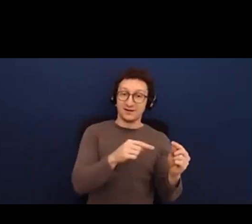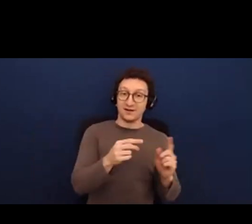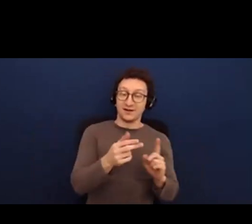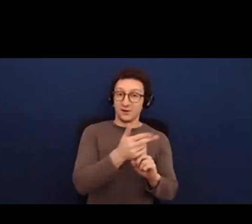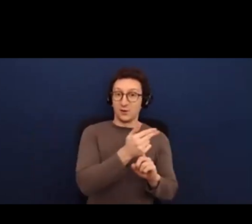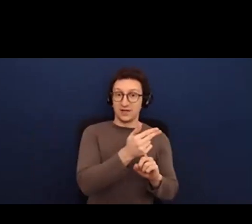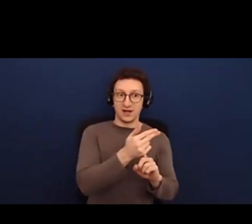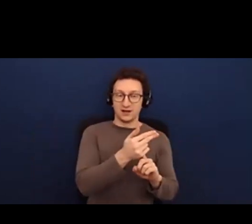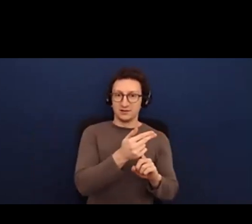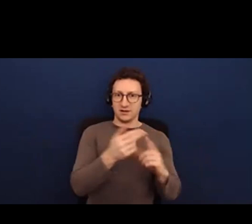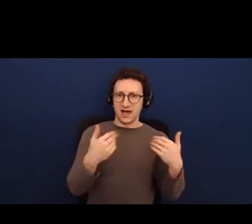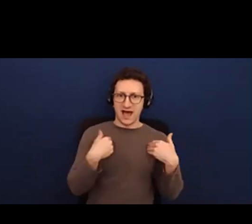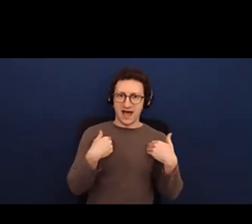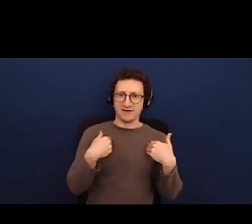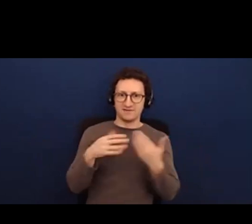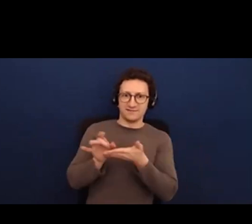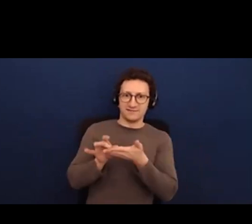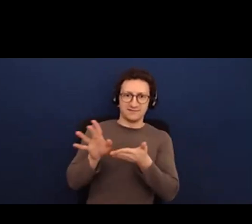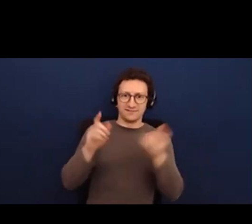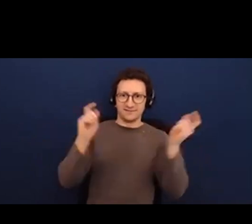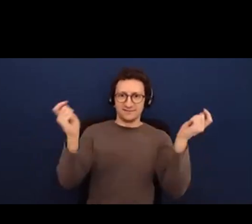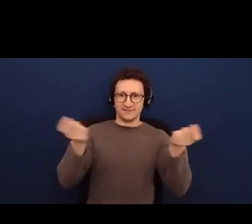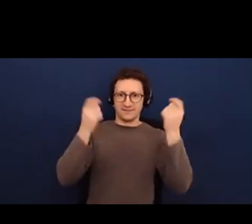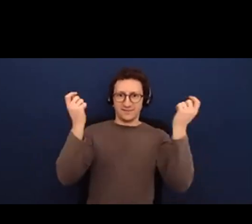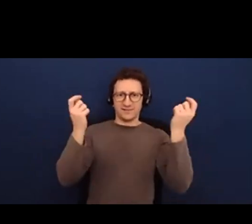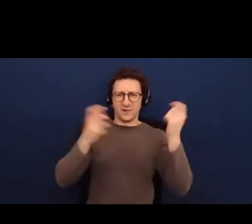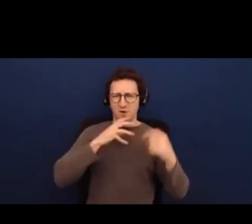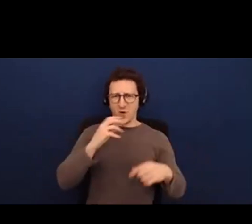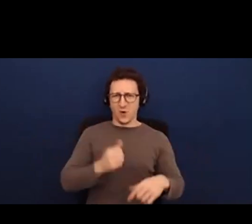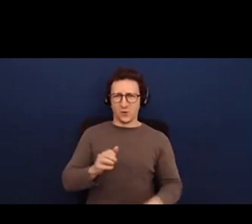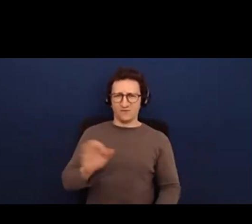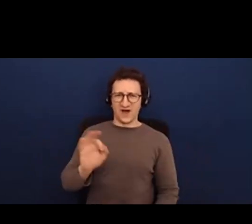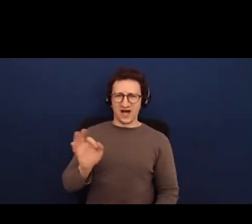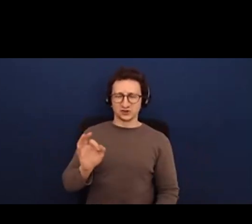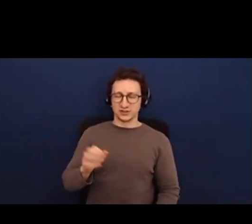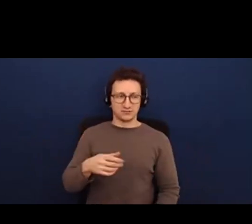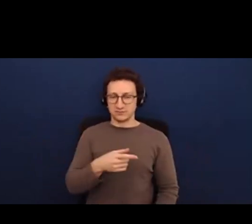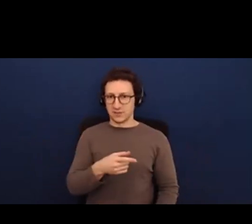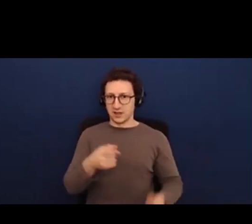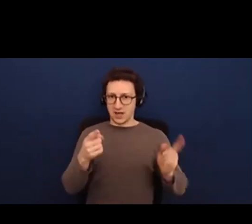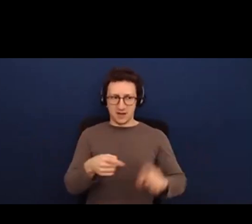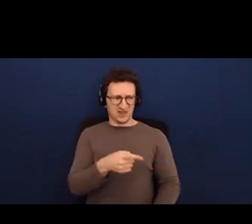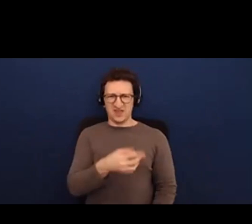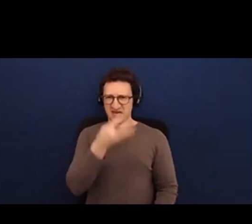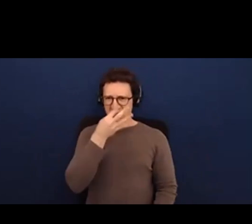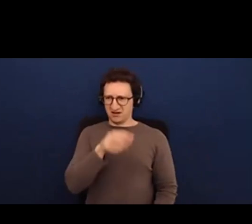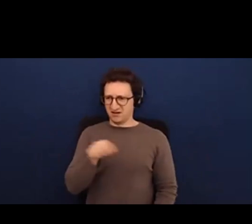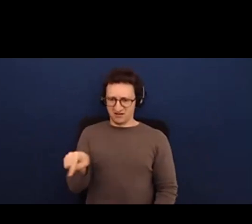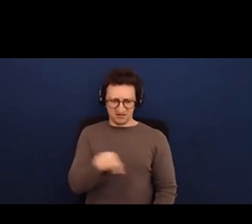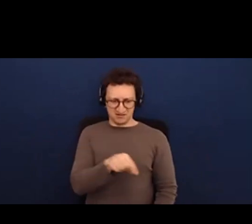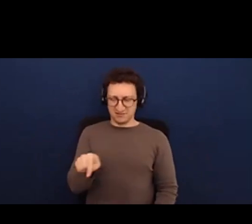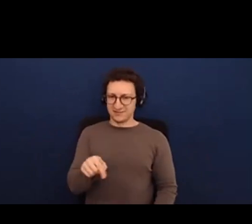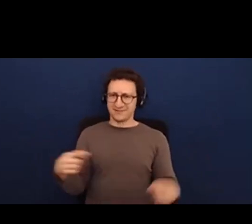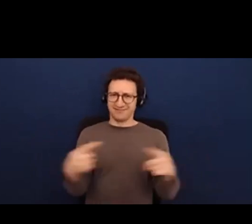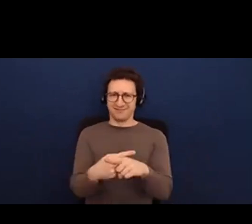bizarre ritual from the Middle Ages is enacted across the street.